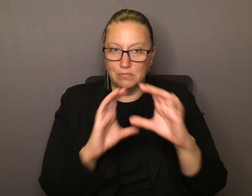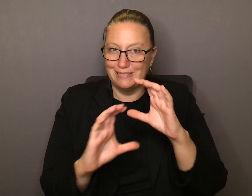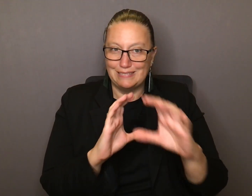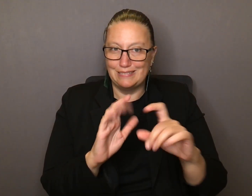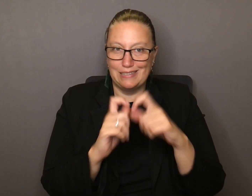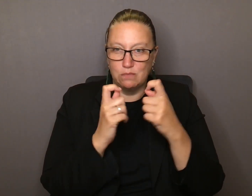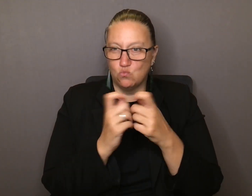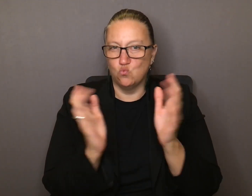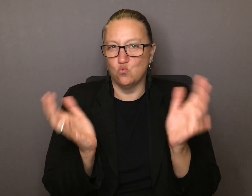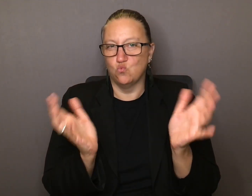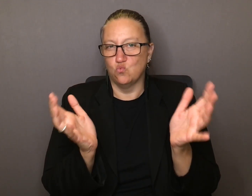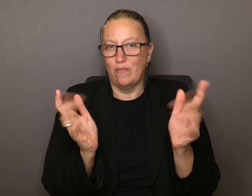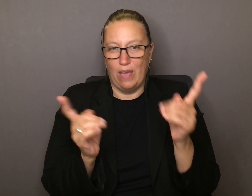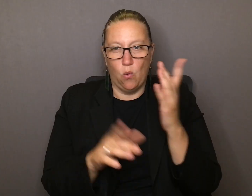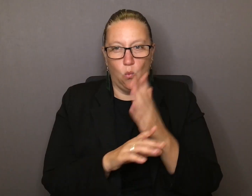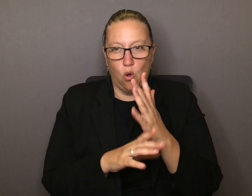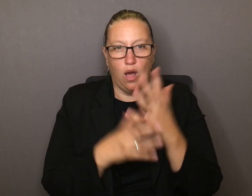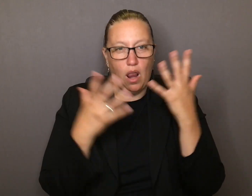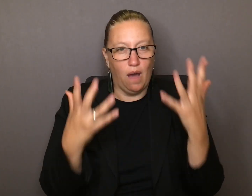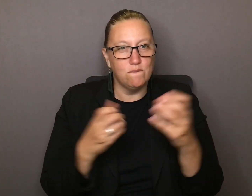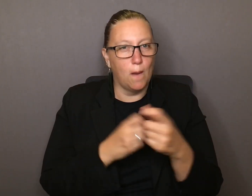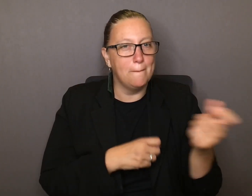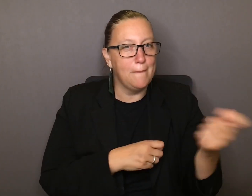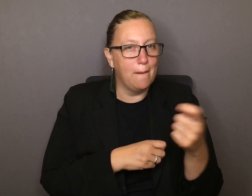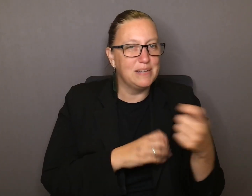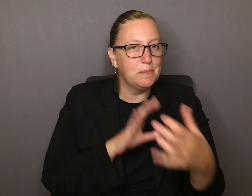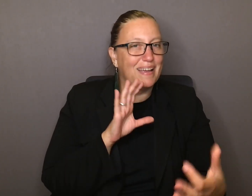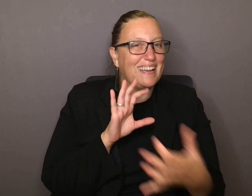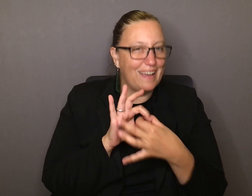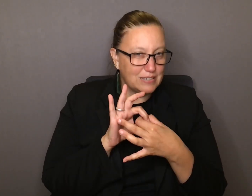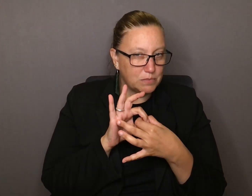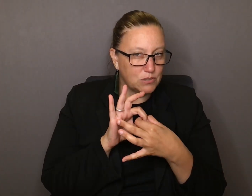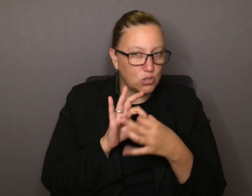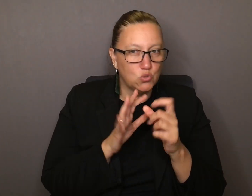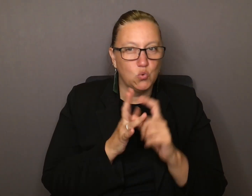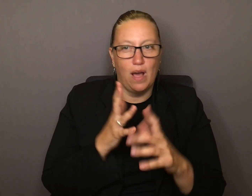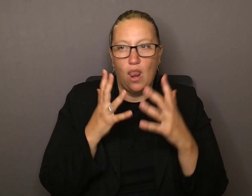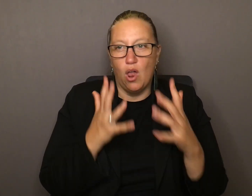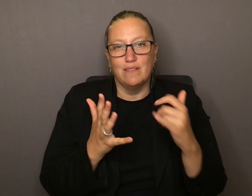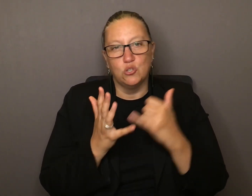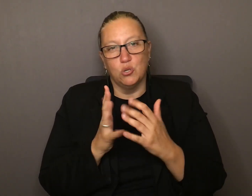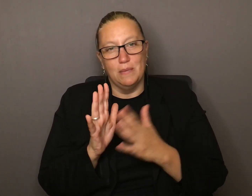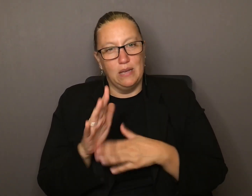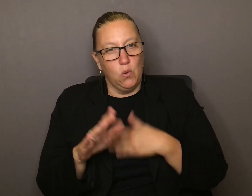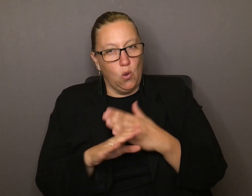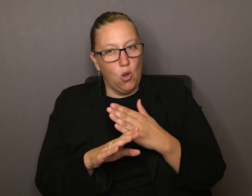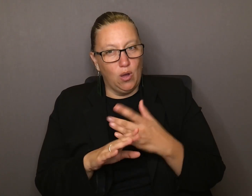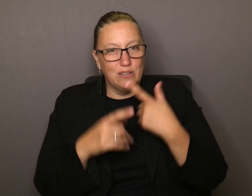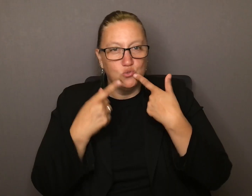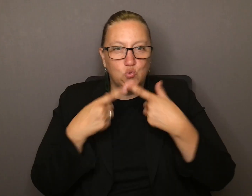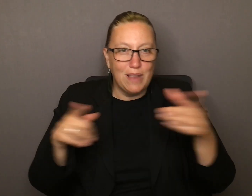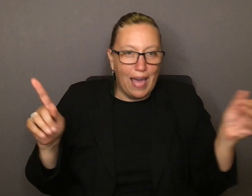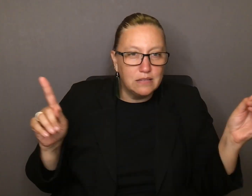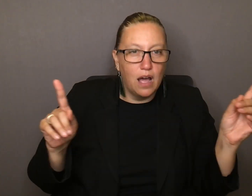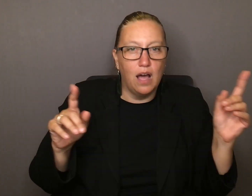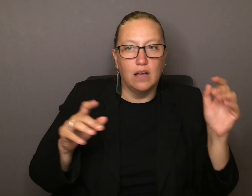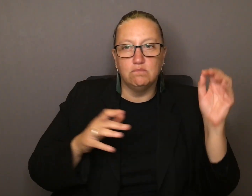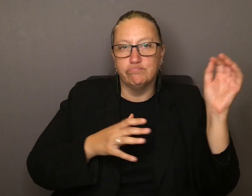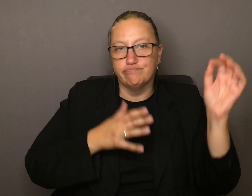they work a lot around membership engagement. So we do a lot of social media work, but also newsletters and so forth. What that means is